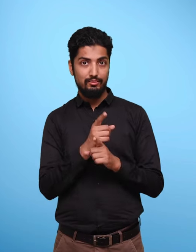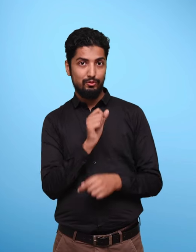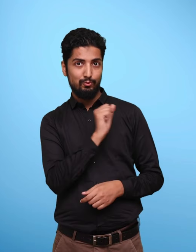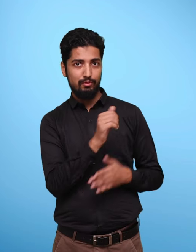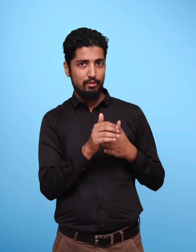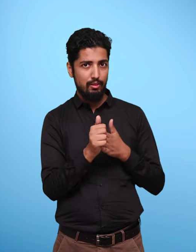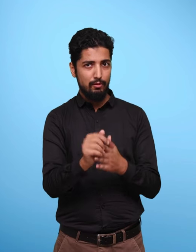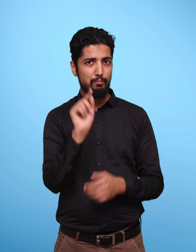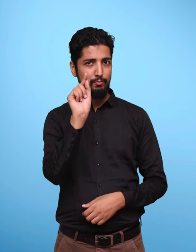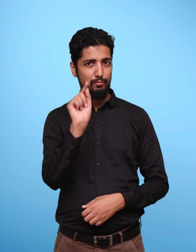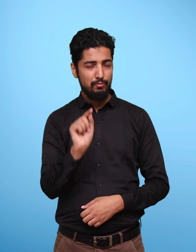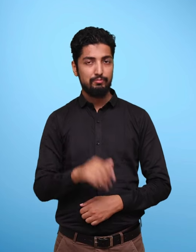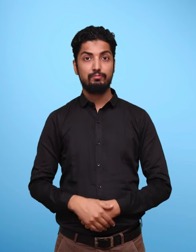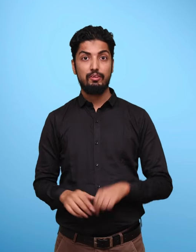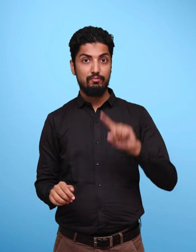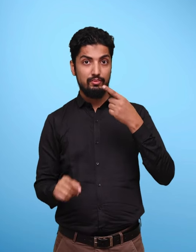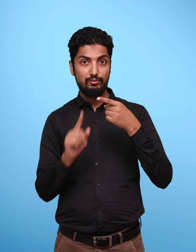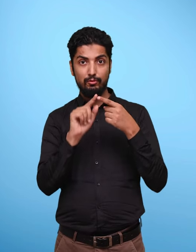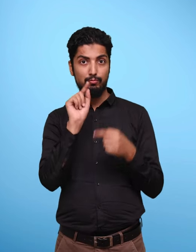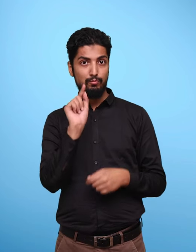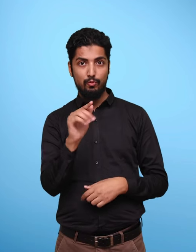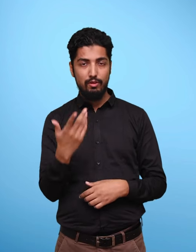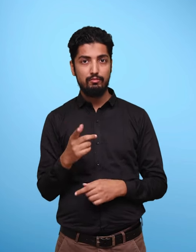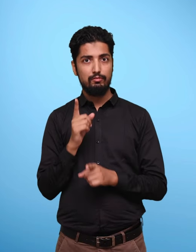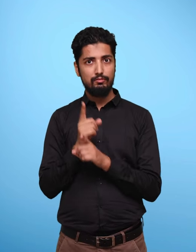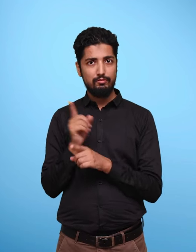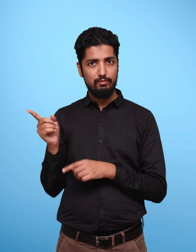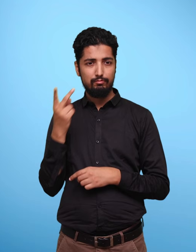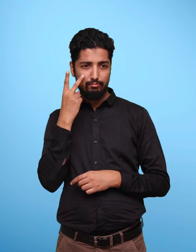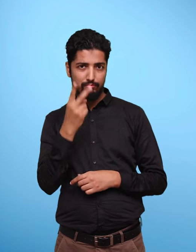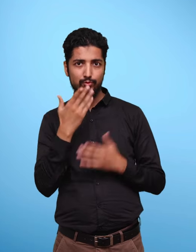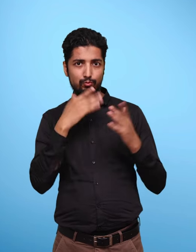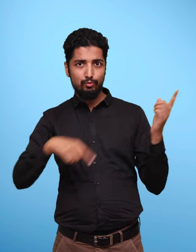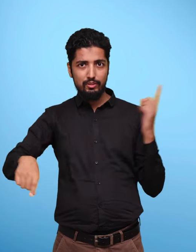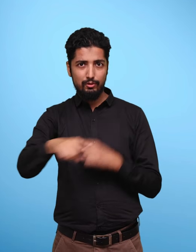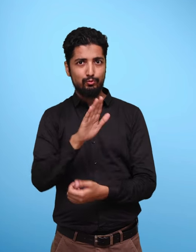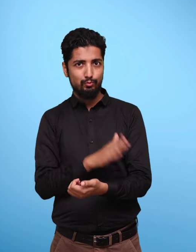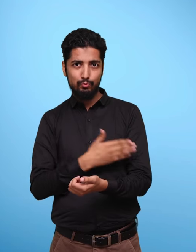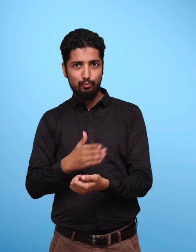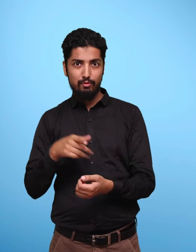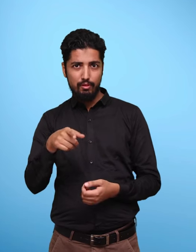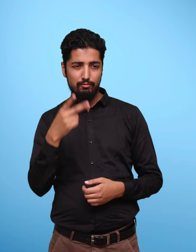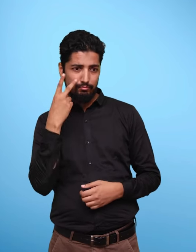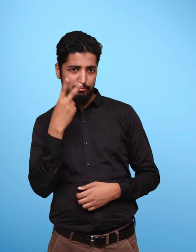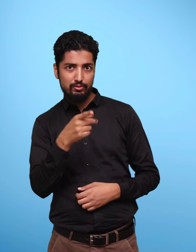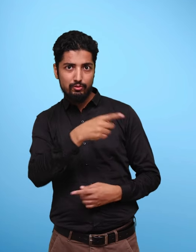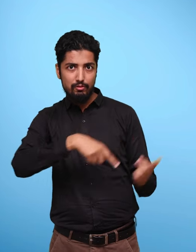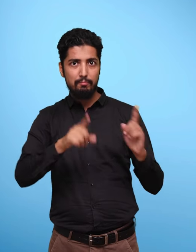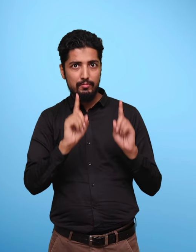Note to the teacher. 1. As children sing, they touch the part of the body